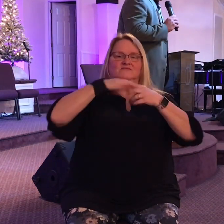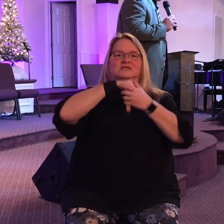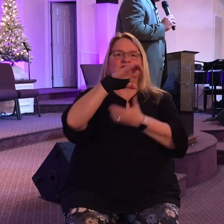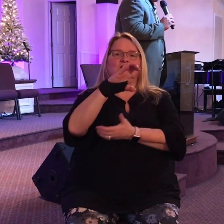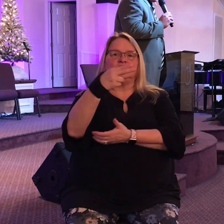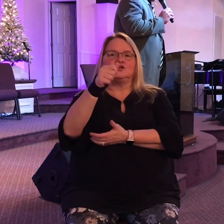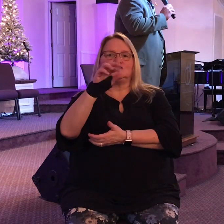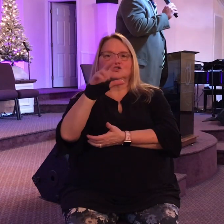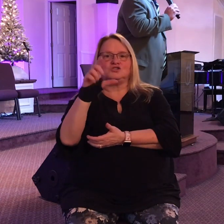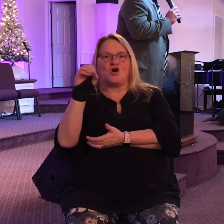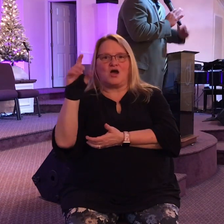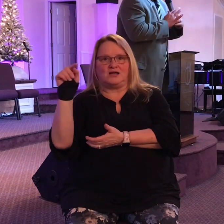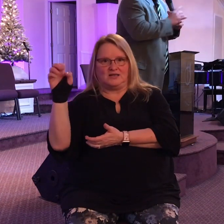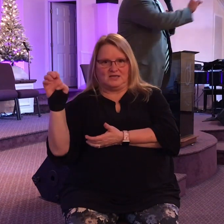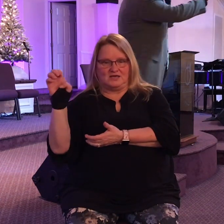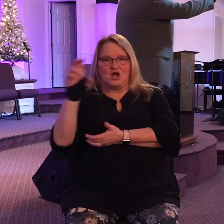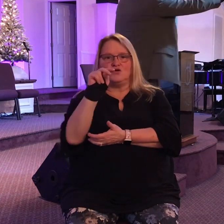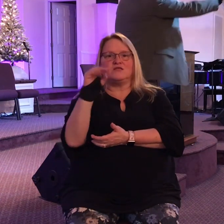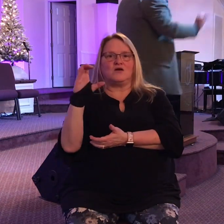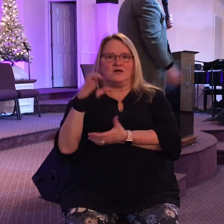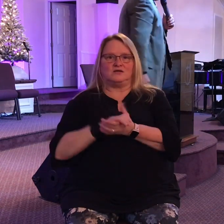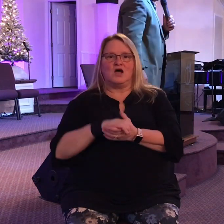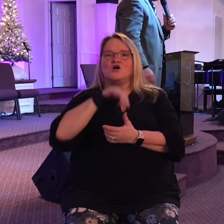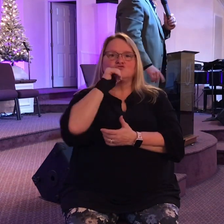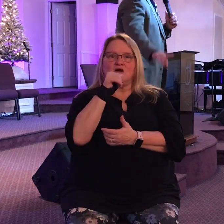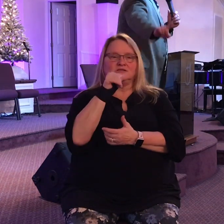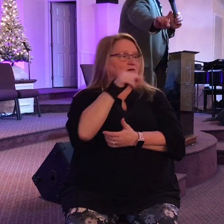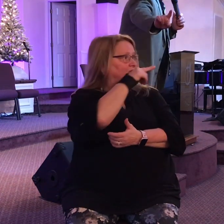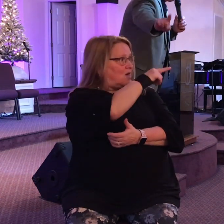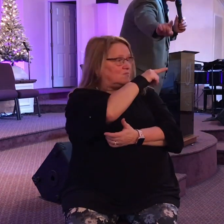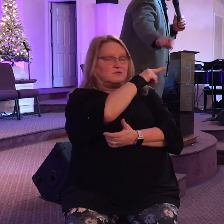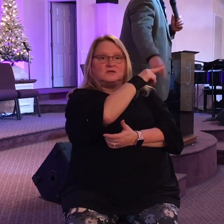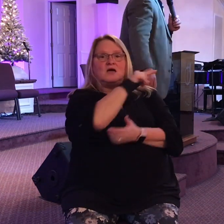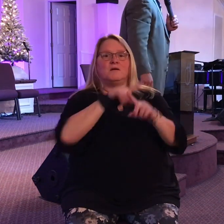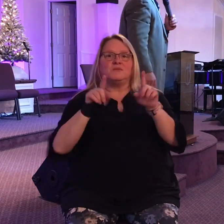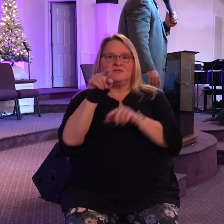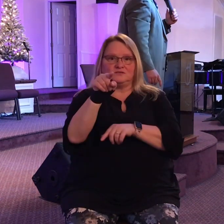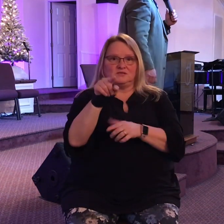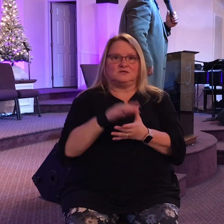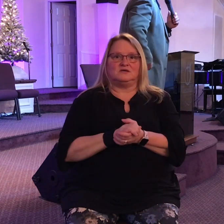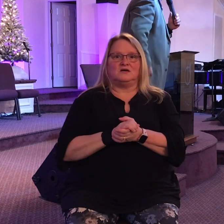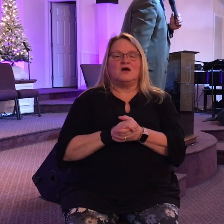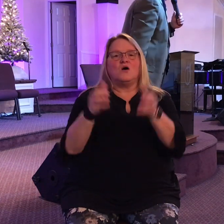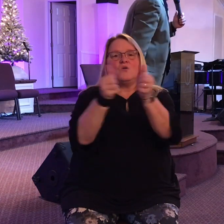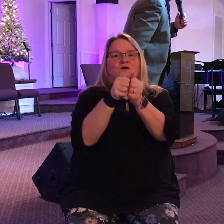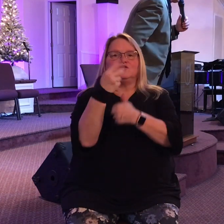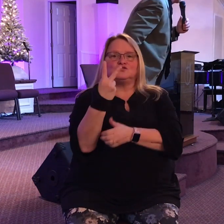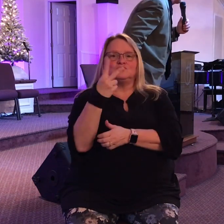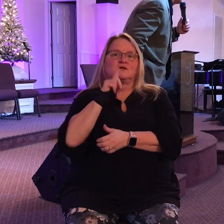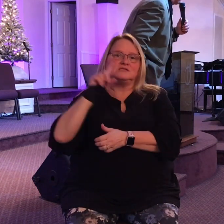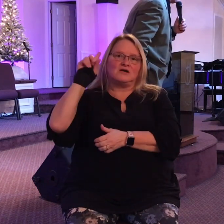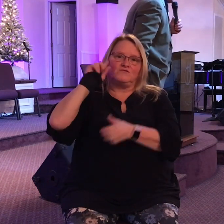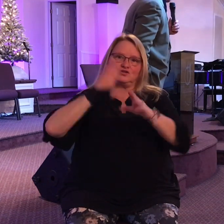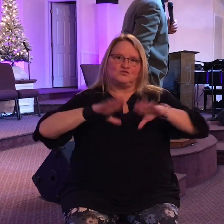Carolina. And she watches not that live stream, But this one, with her two